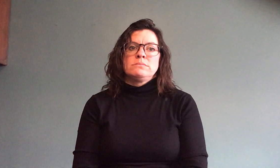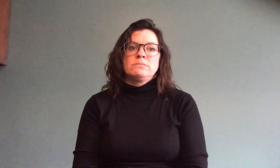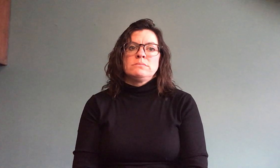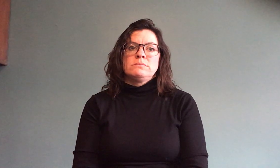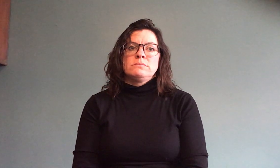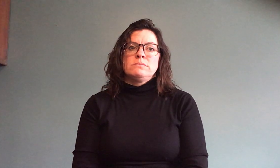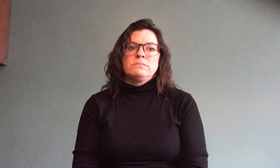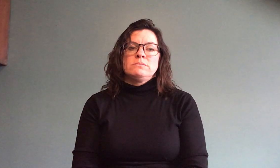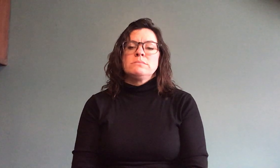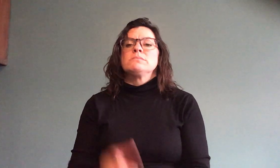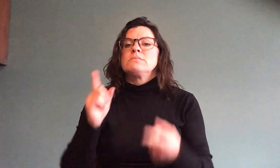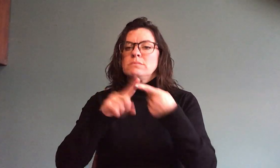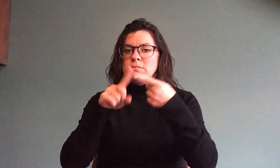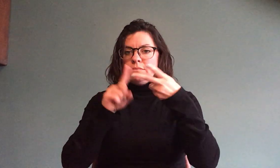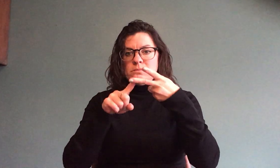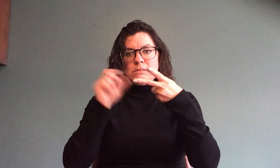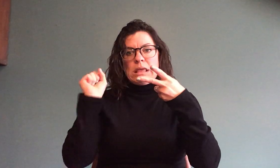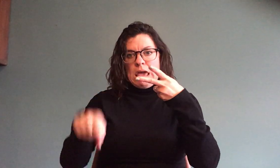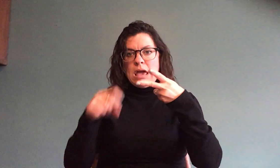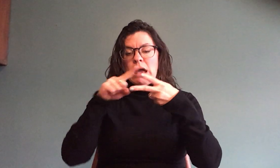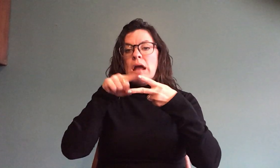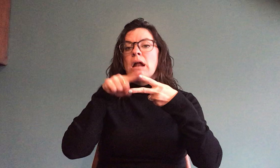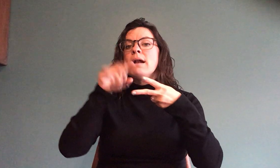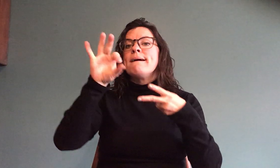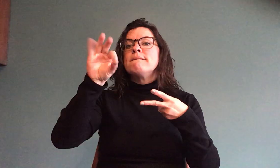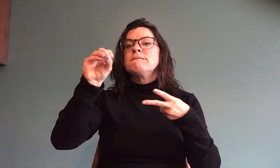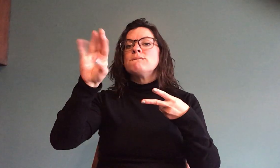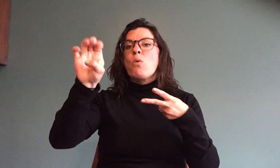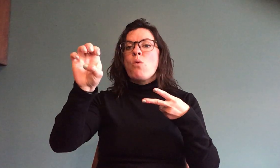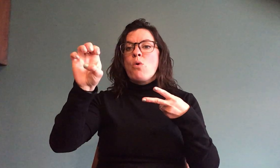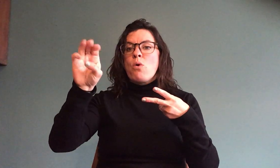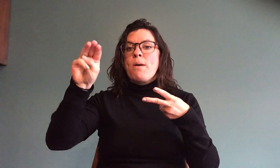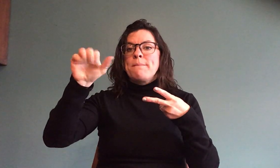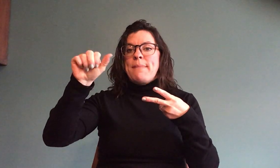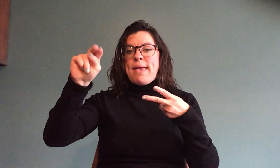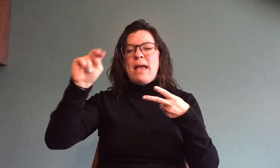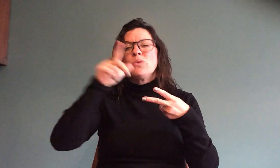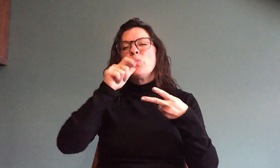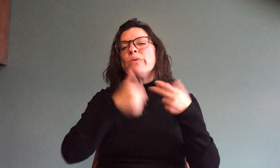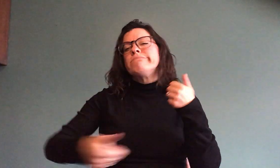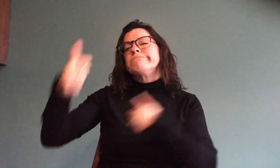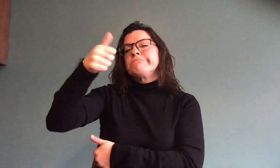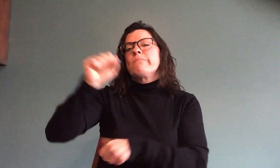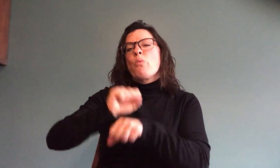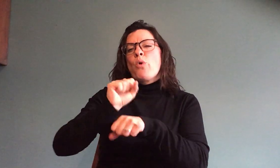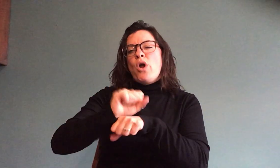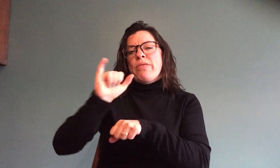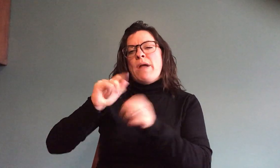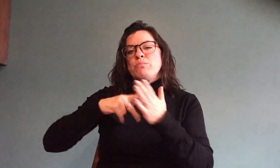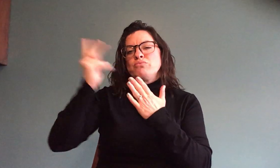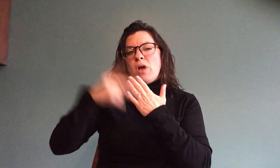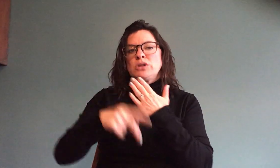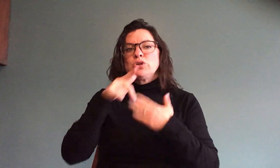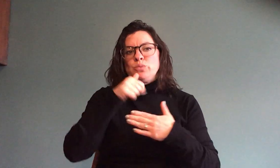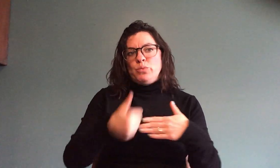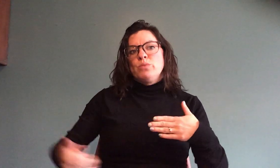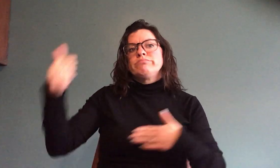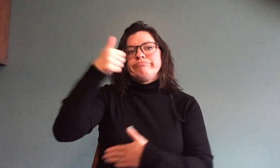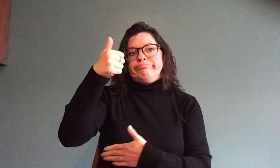The person that inspects it, Okay, who's that person? What's he called? the competent. Competent person. Absolutely.